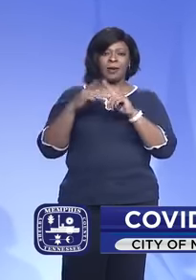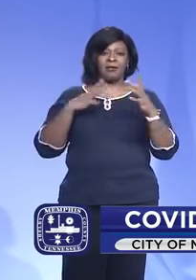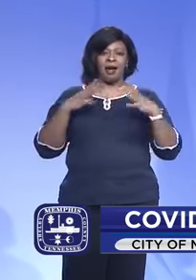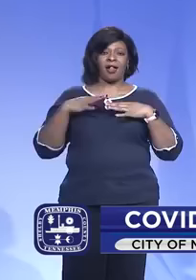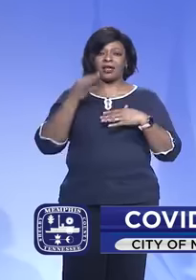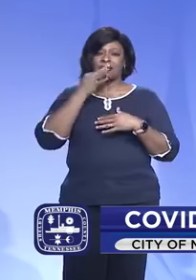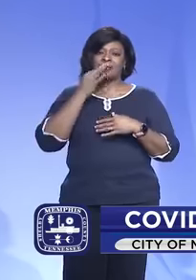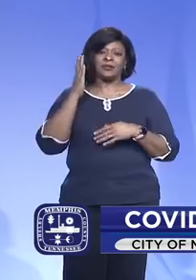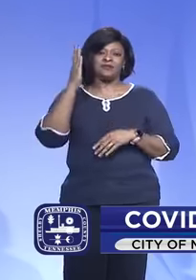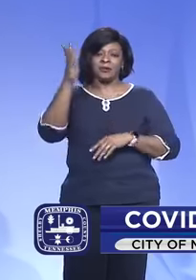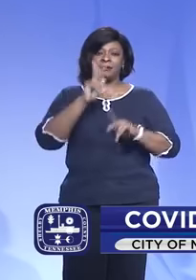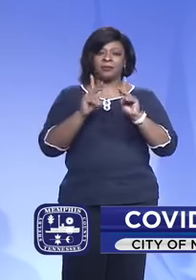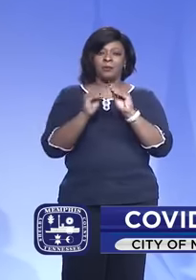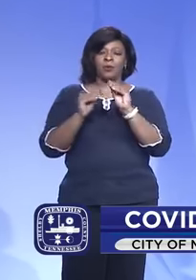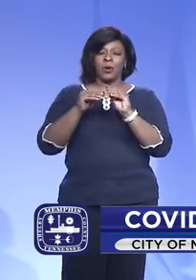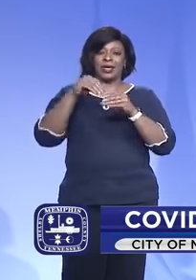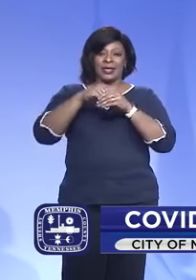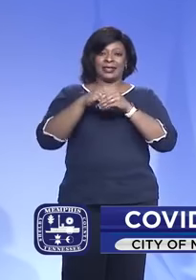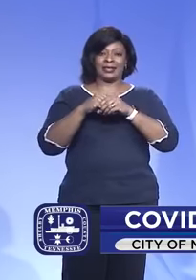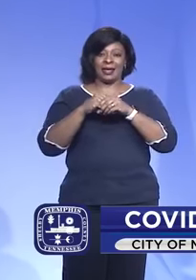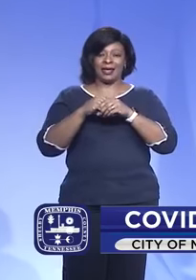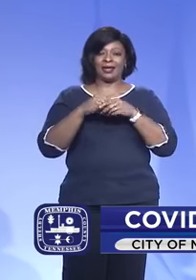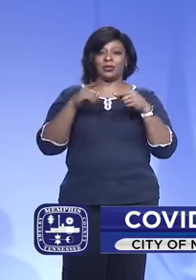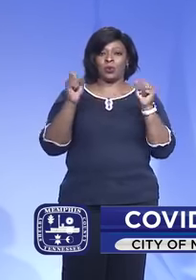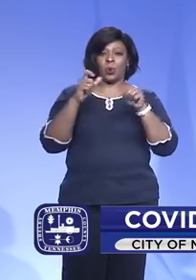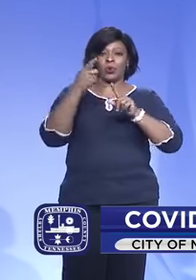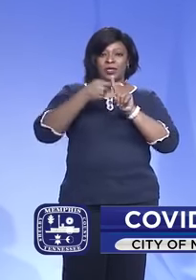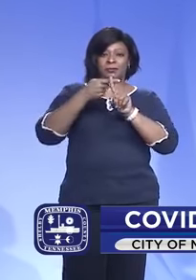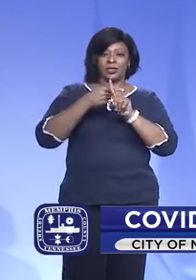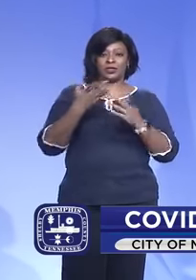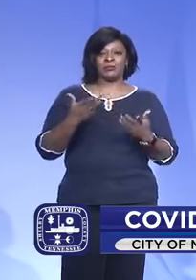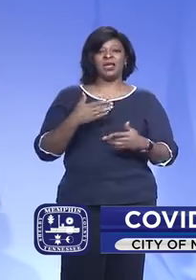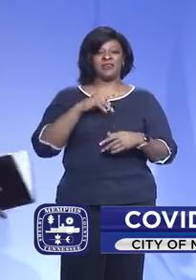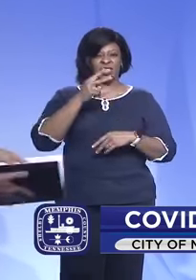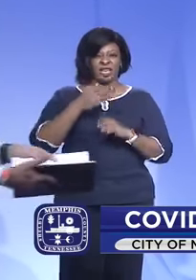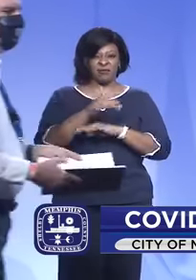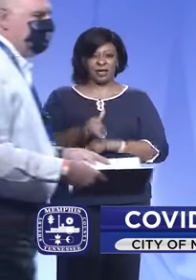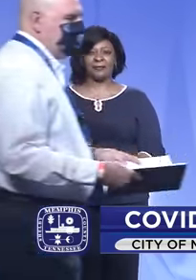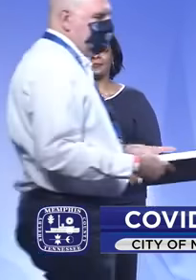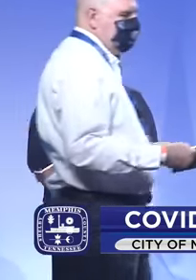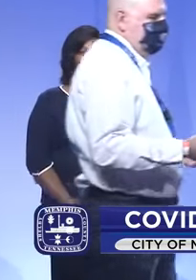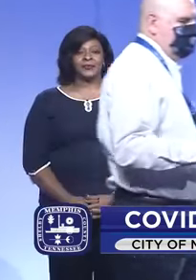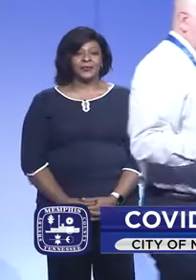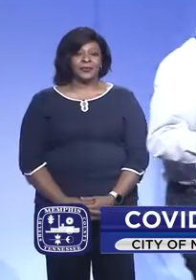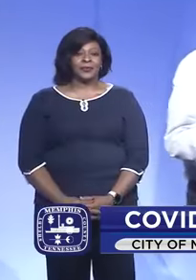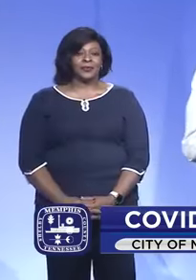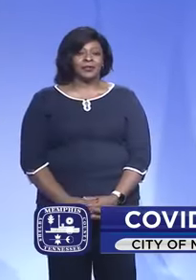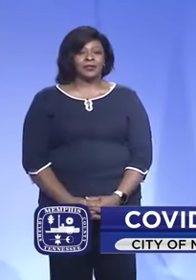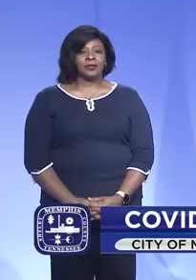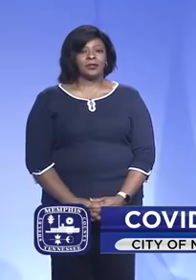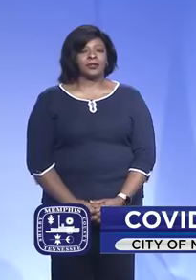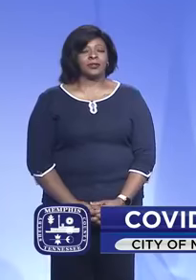holidays and more people being inside in colder temperatures? Then I'll follow up.